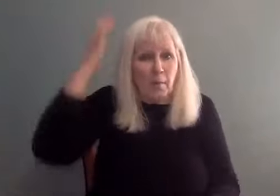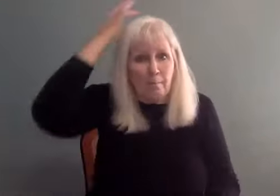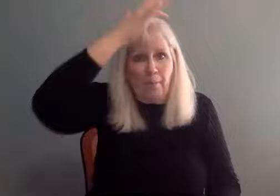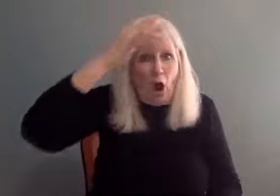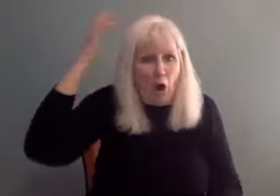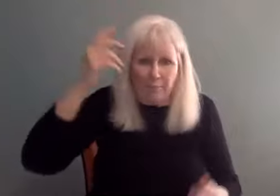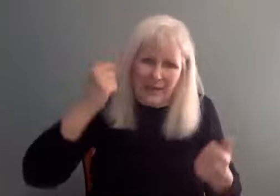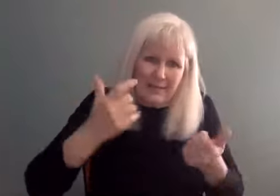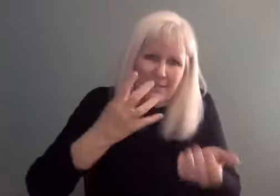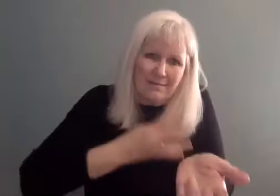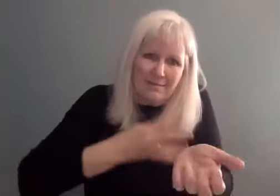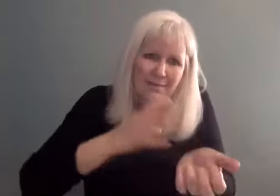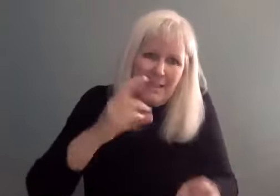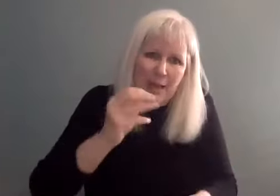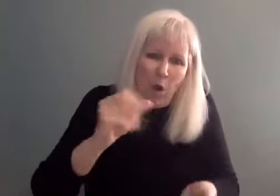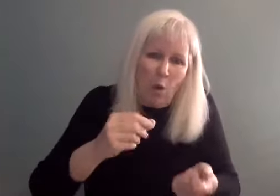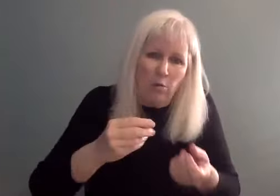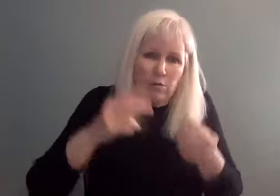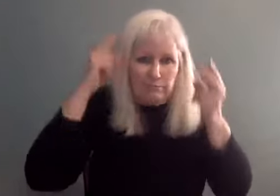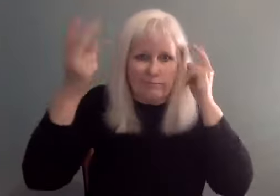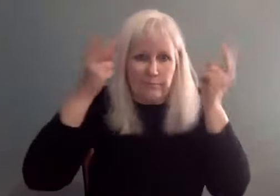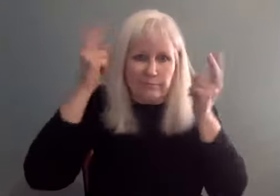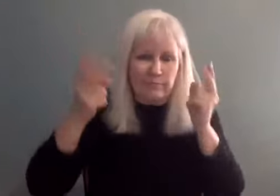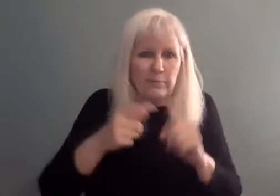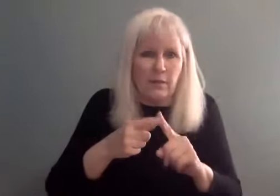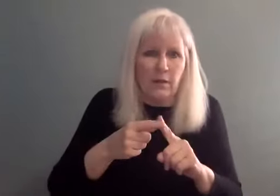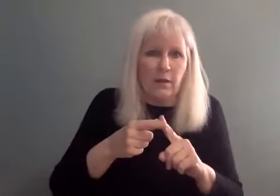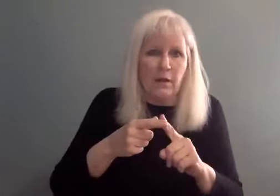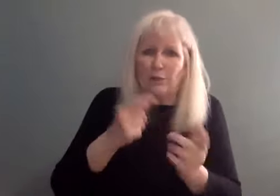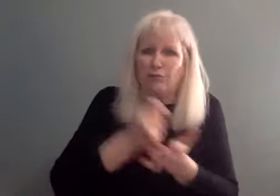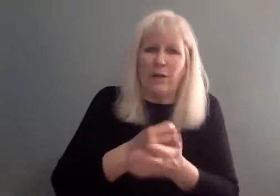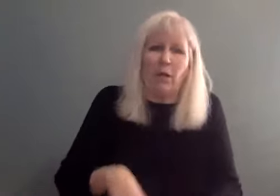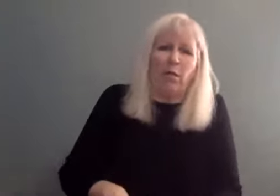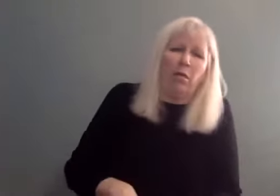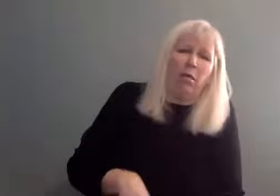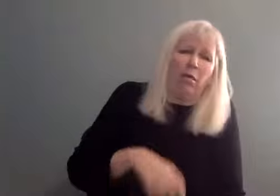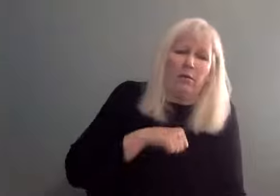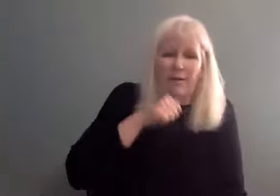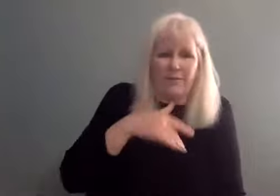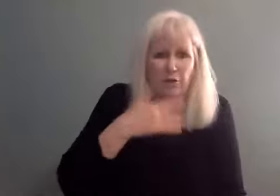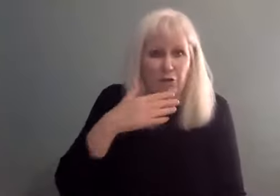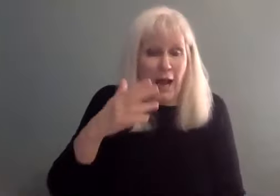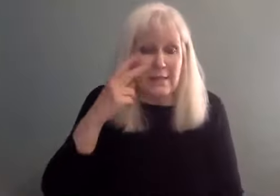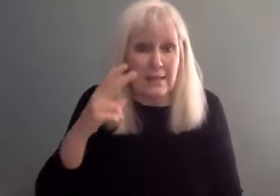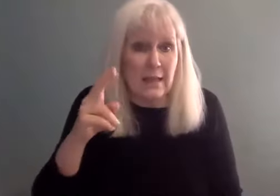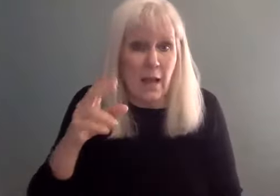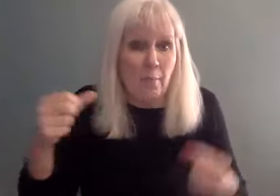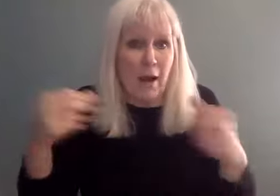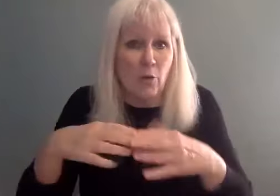his hair, just with another big treatment, not feeling good. I see the oatmeal in the microwave I had made for him in the